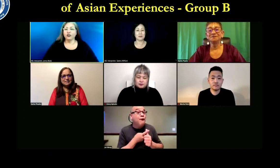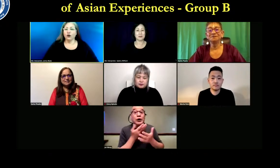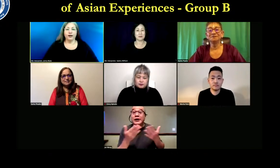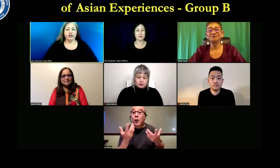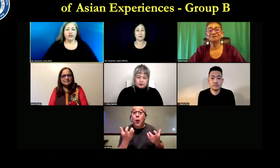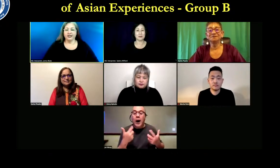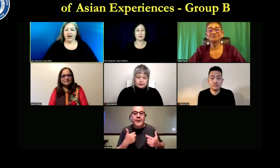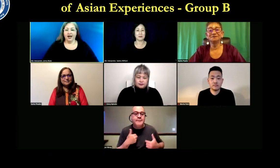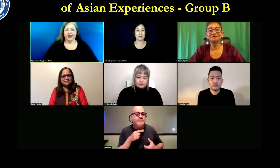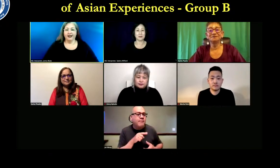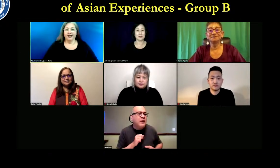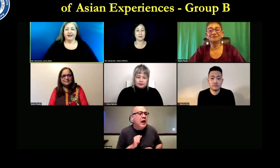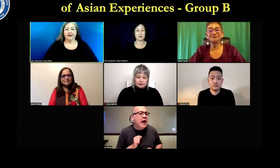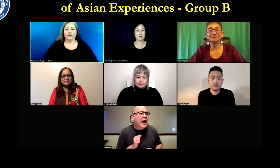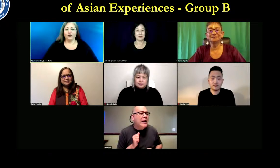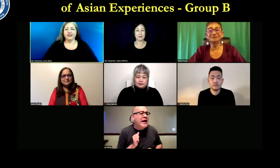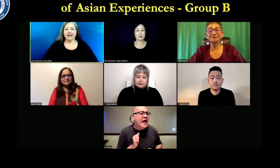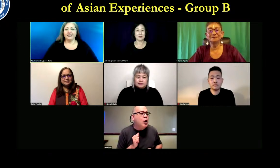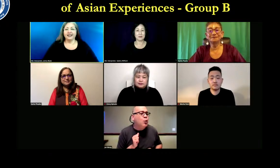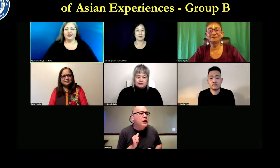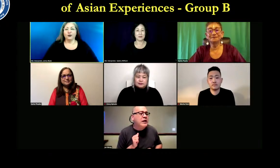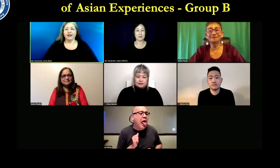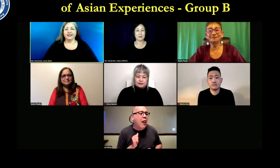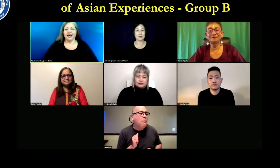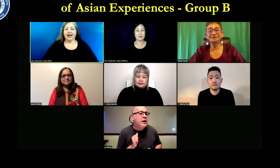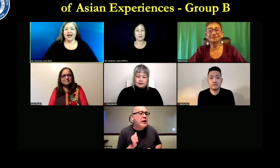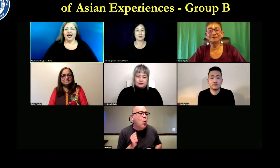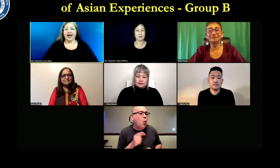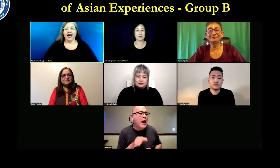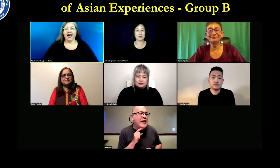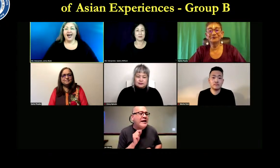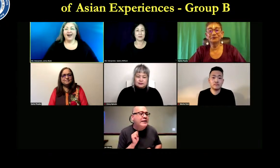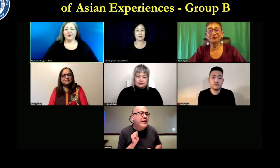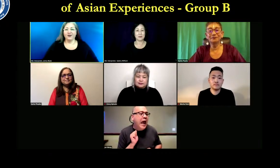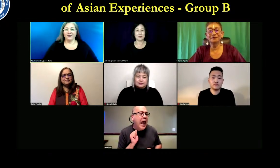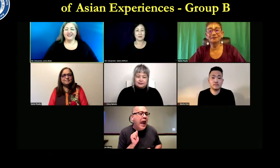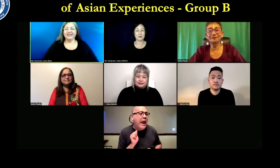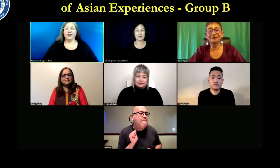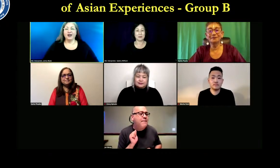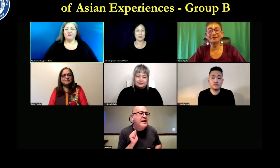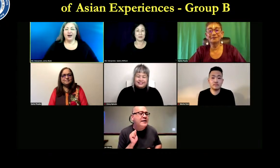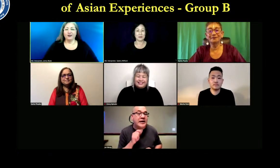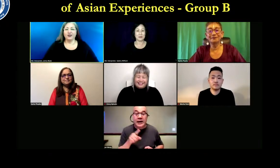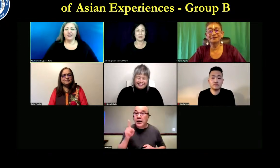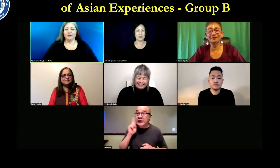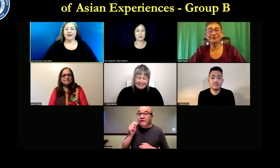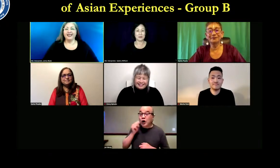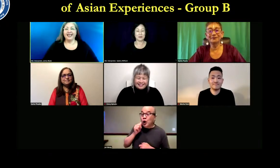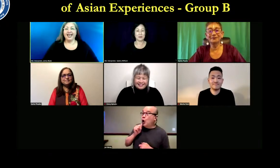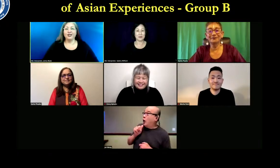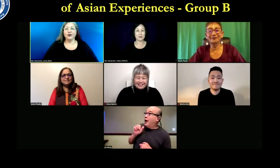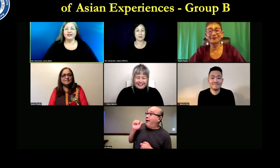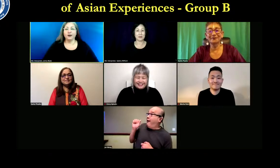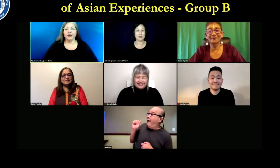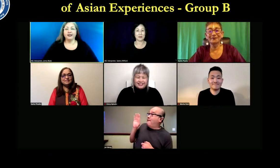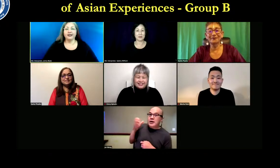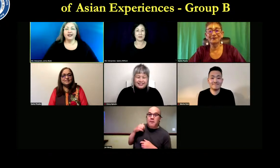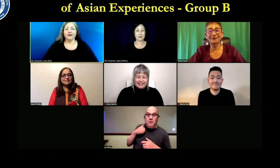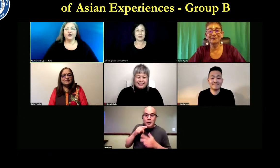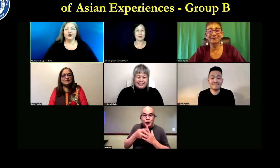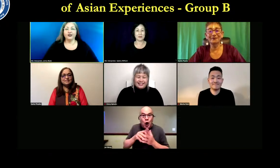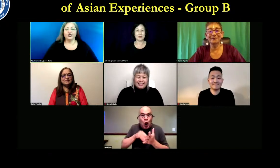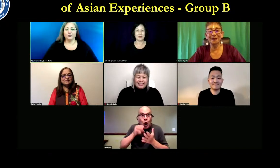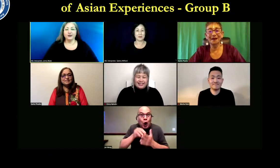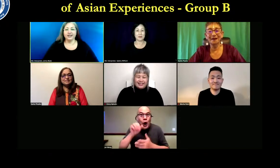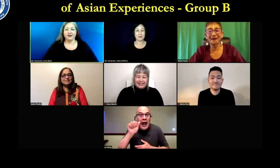wanted so much to sign. The first thing I did was I would try to mouth to them, "Can you tell me?" And the